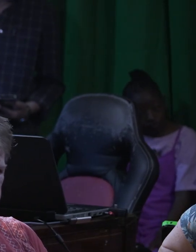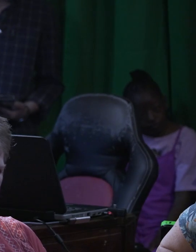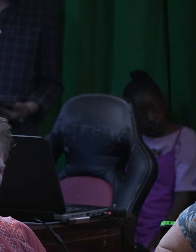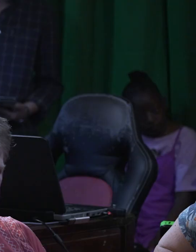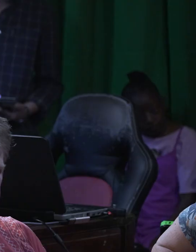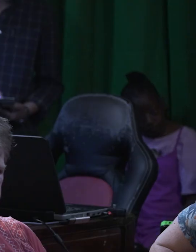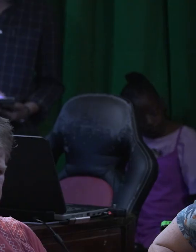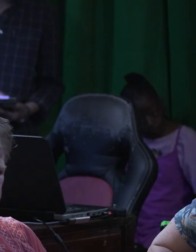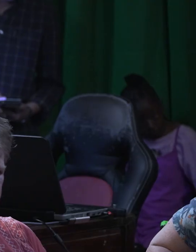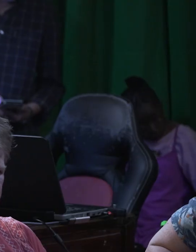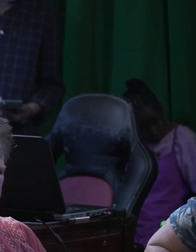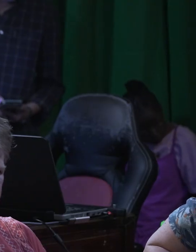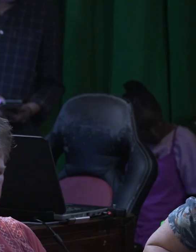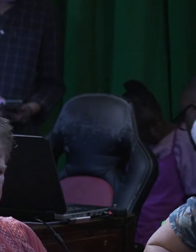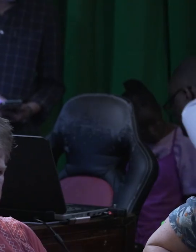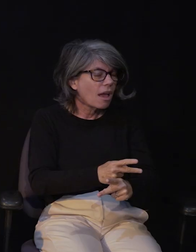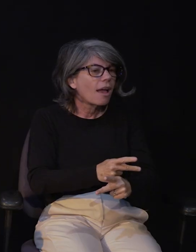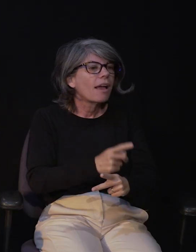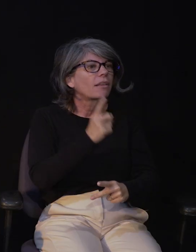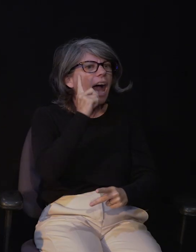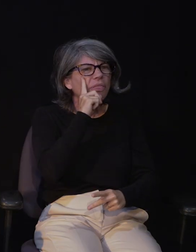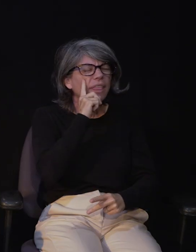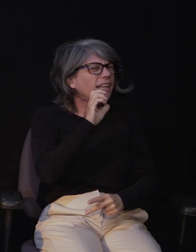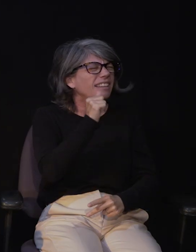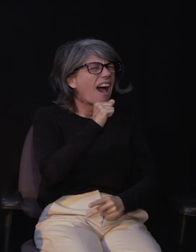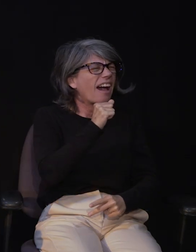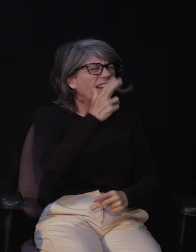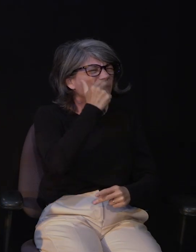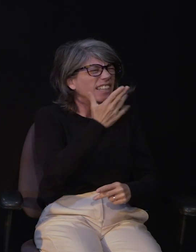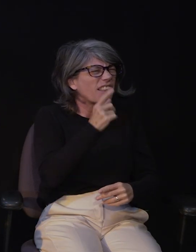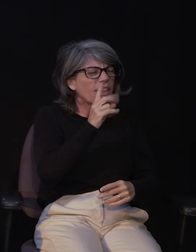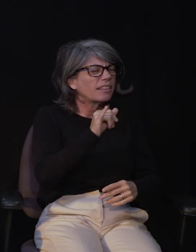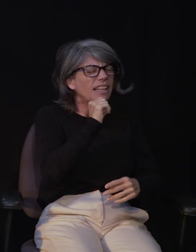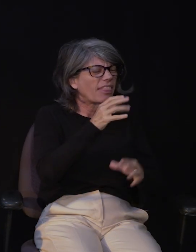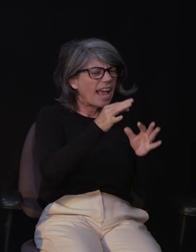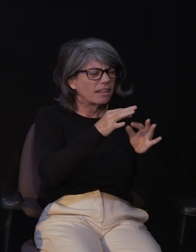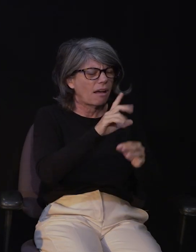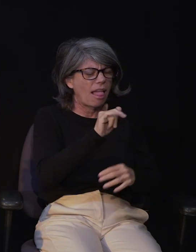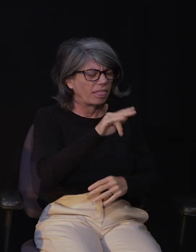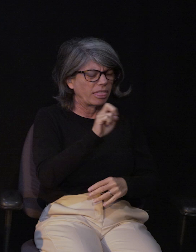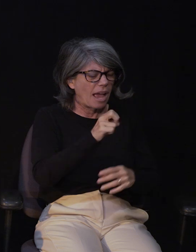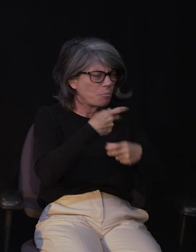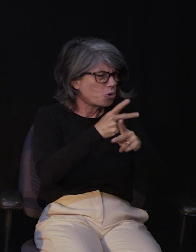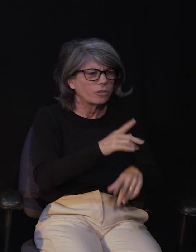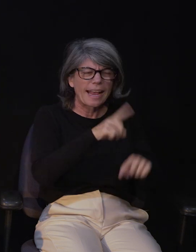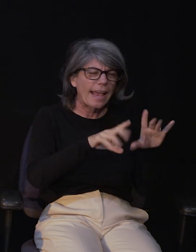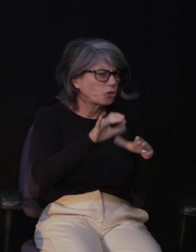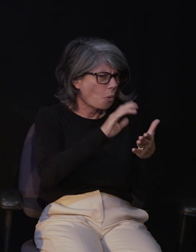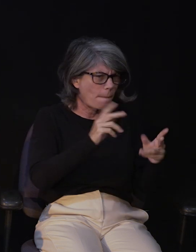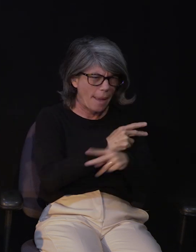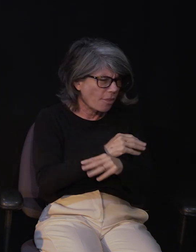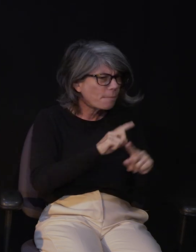that when I'm on a production, I think like, not in a fancy way, I don't think like a line producer, I can't do math, but I mean, I